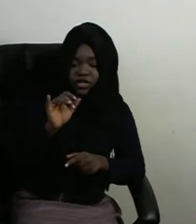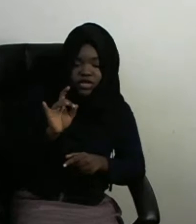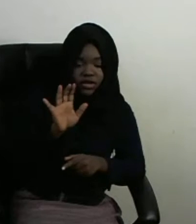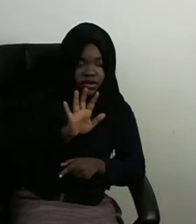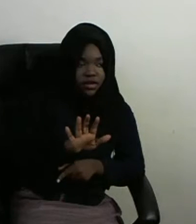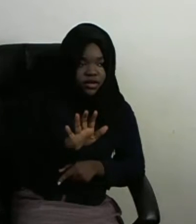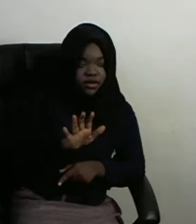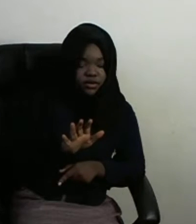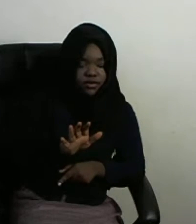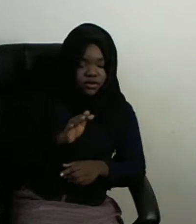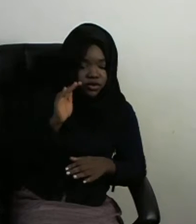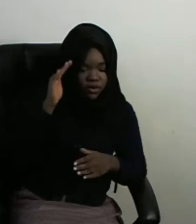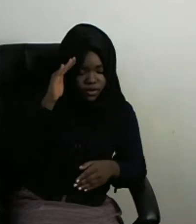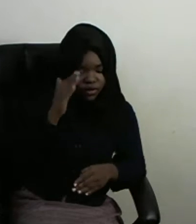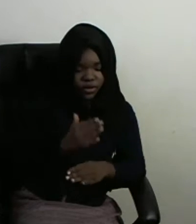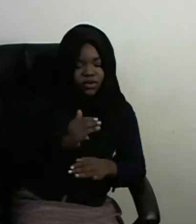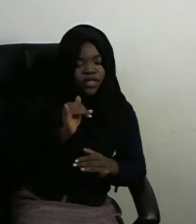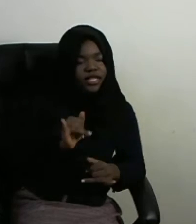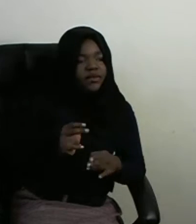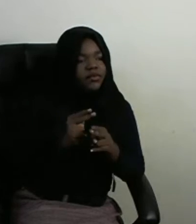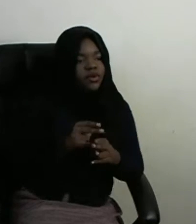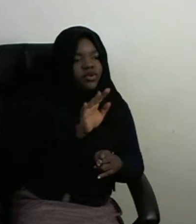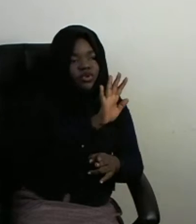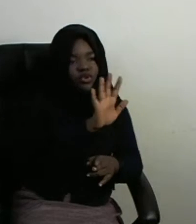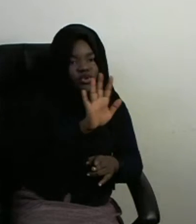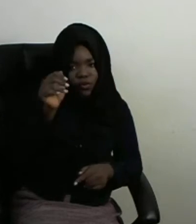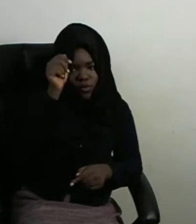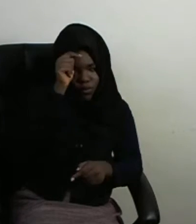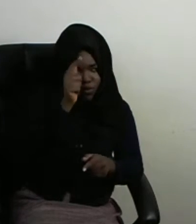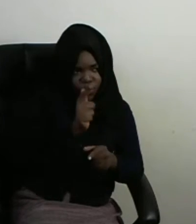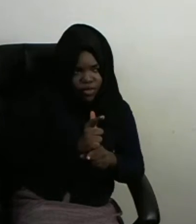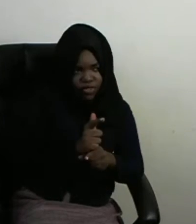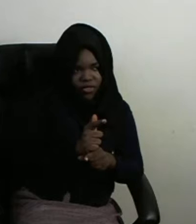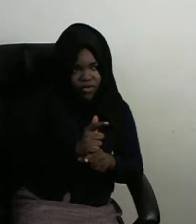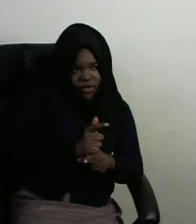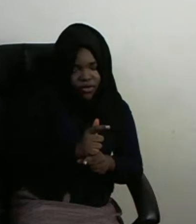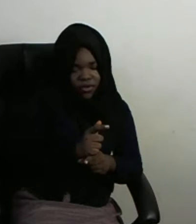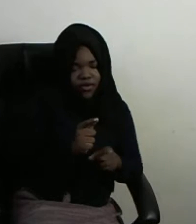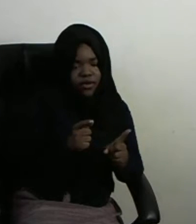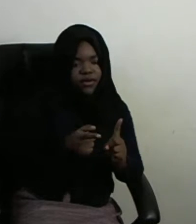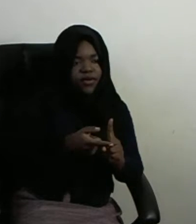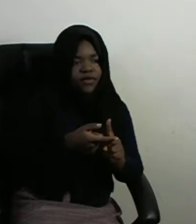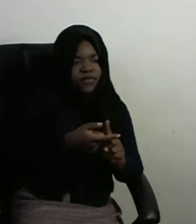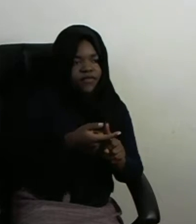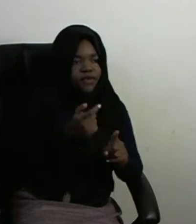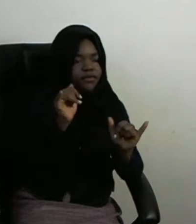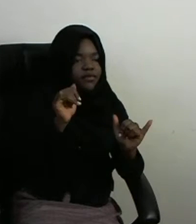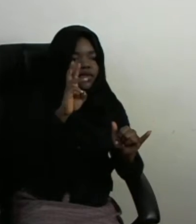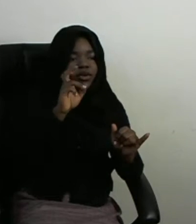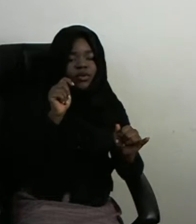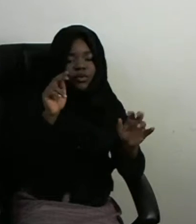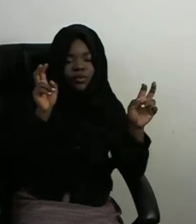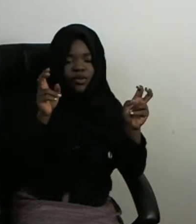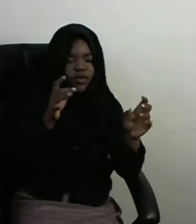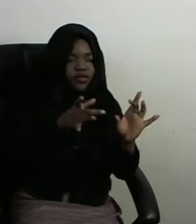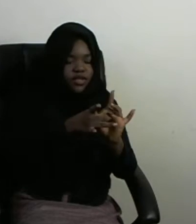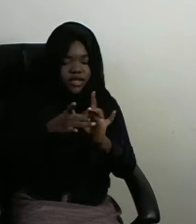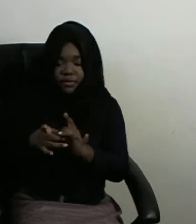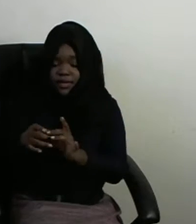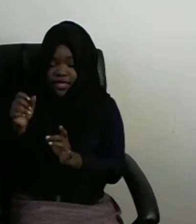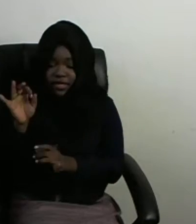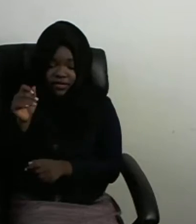child is considered to be your brother from this wet relationship. If it